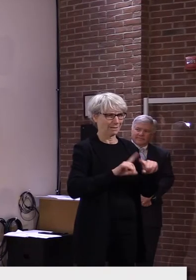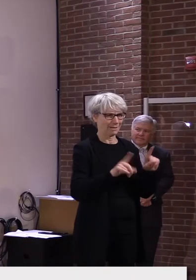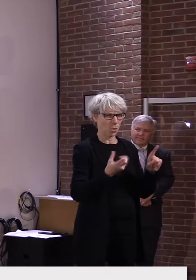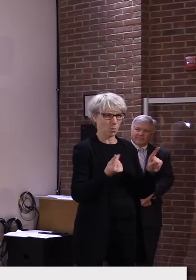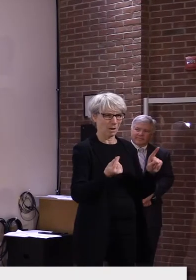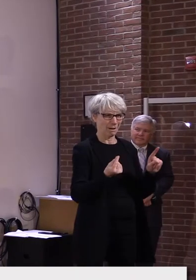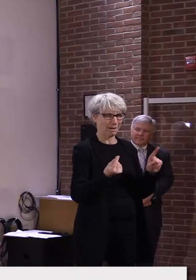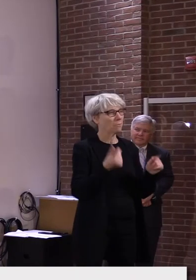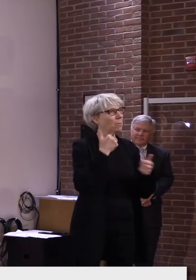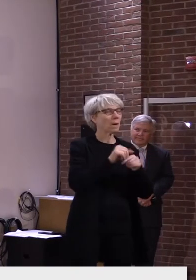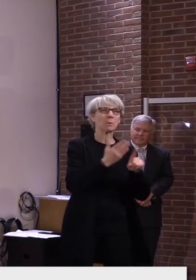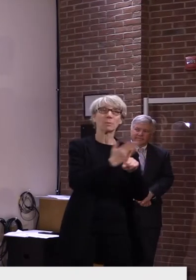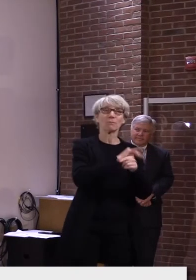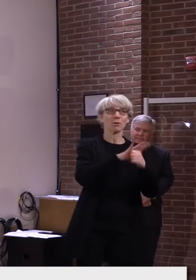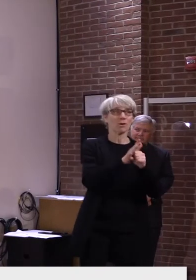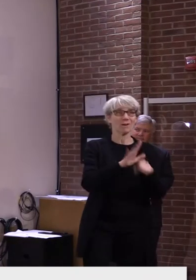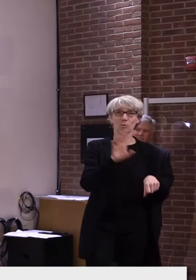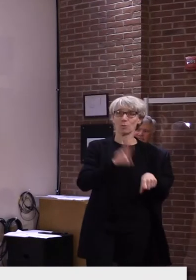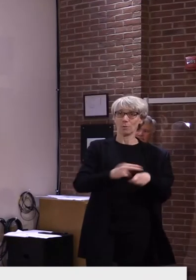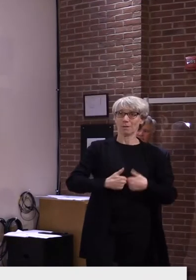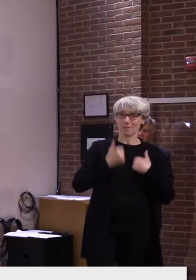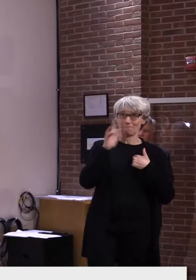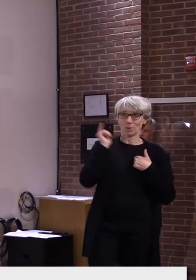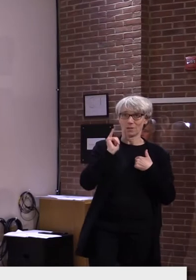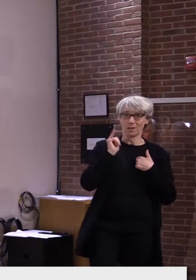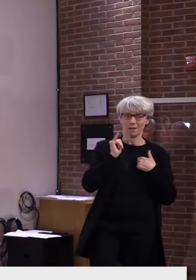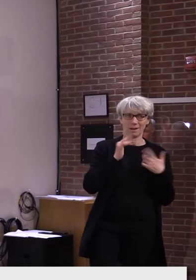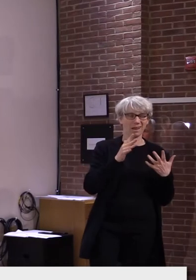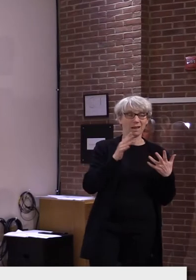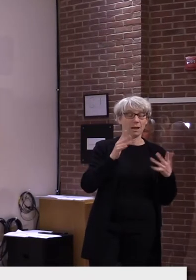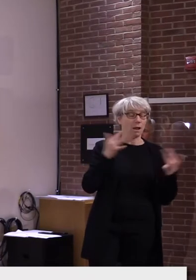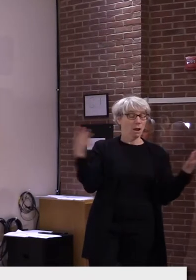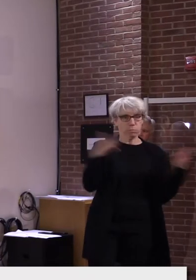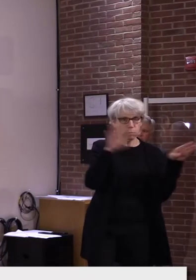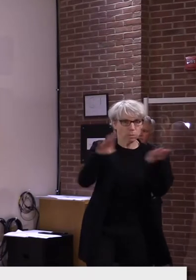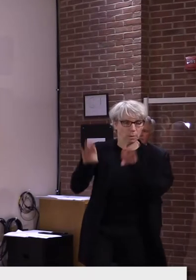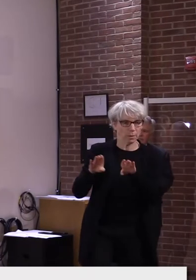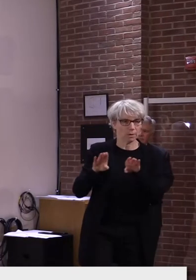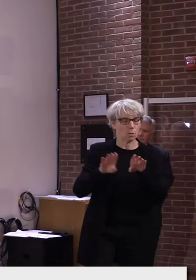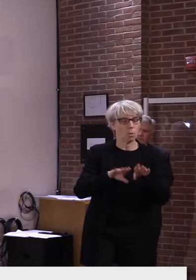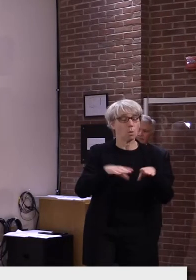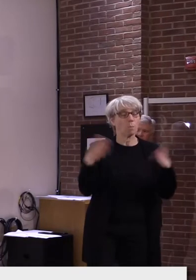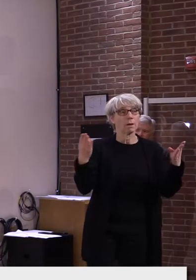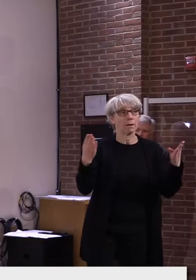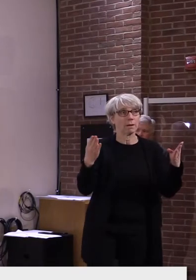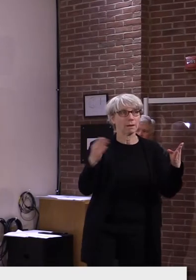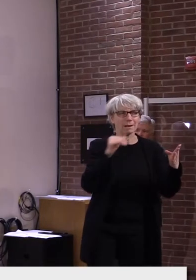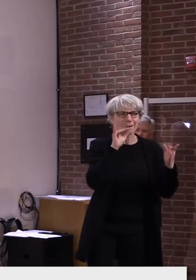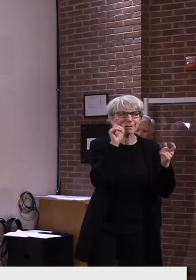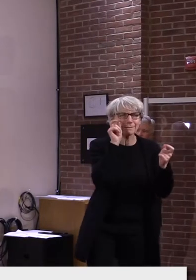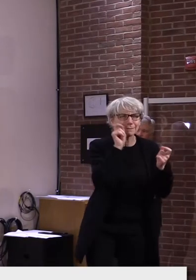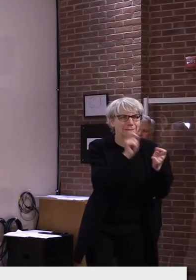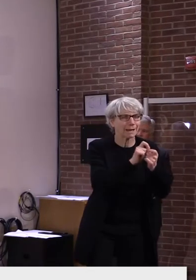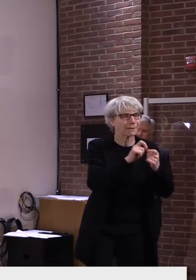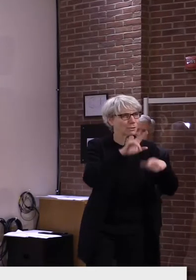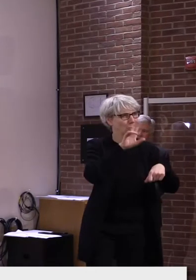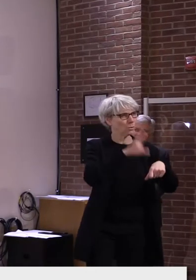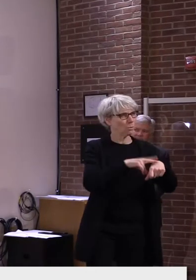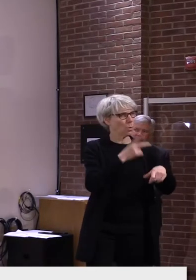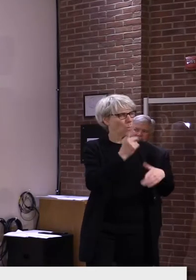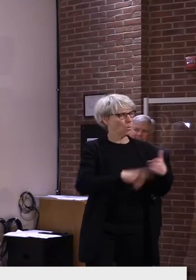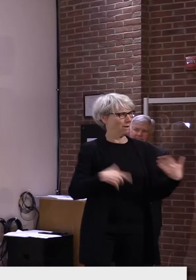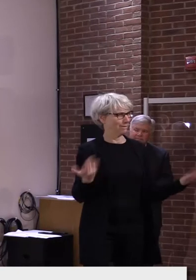Interesting question. You know, before we came down from the fifth floor, we